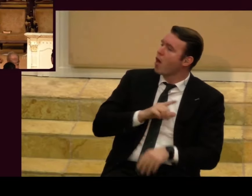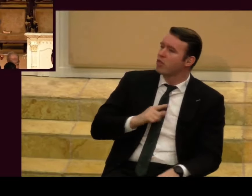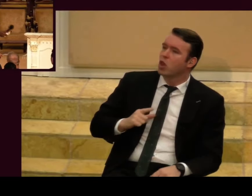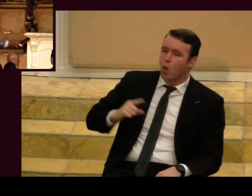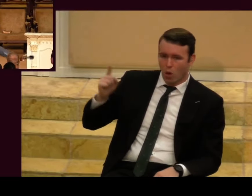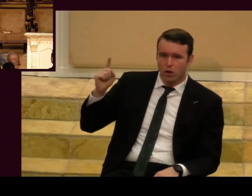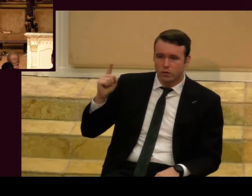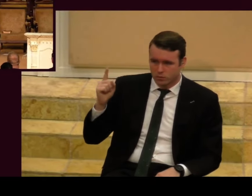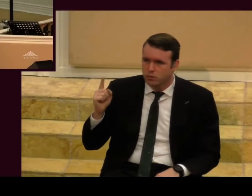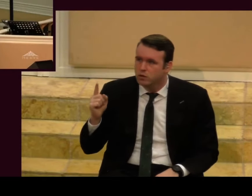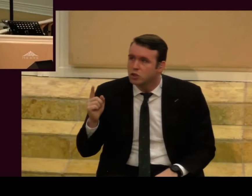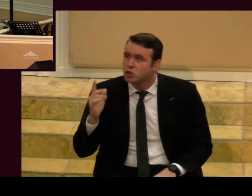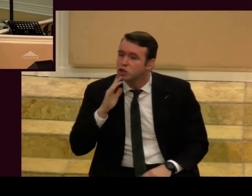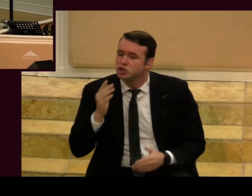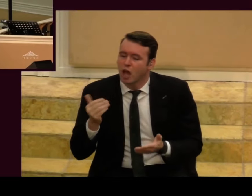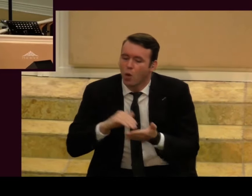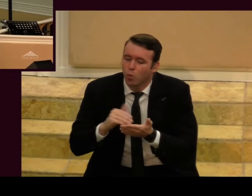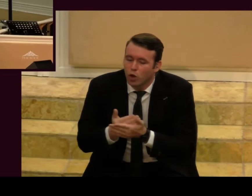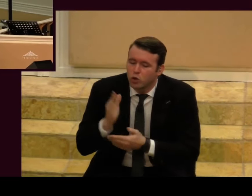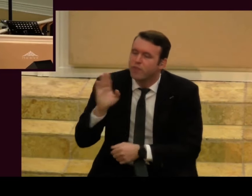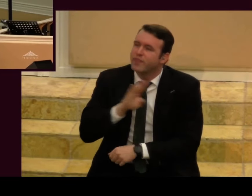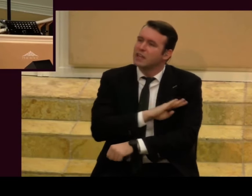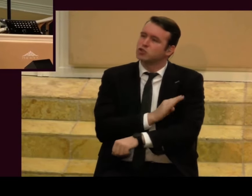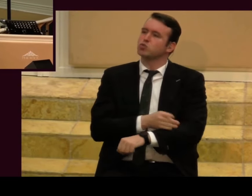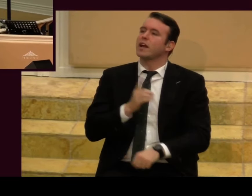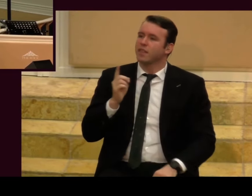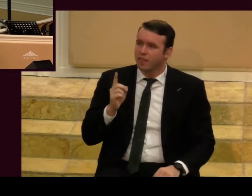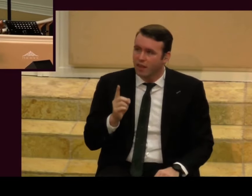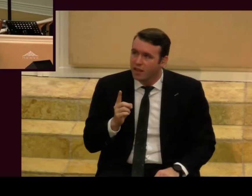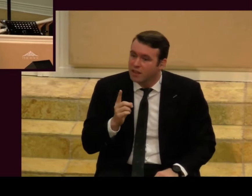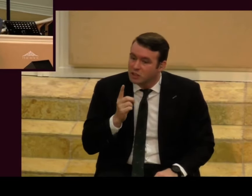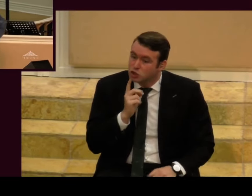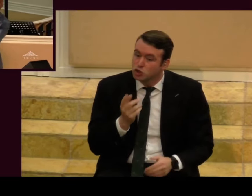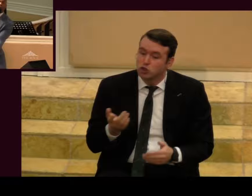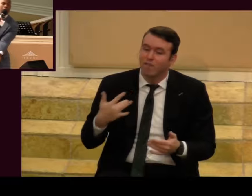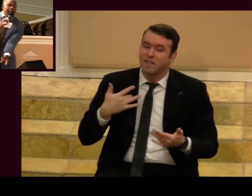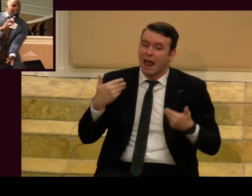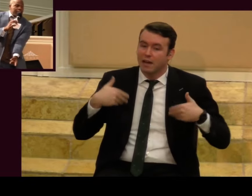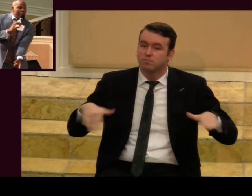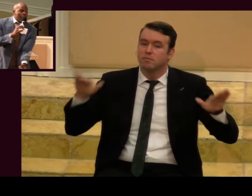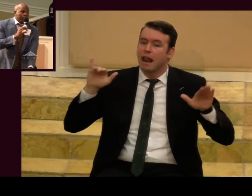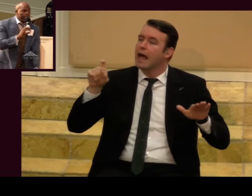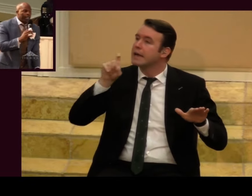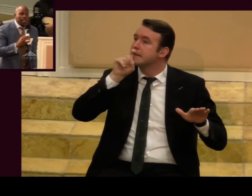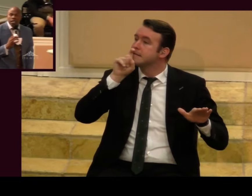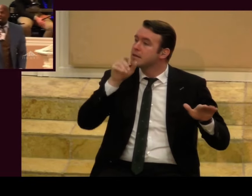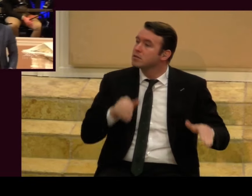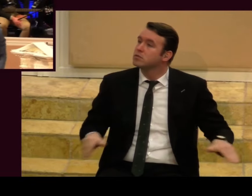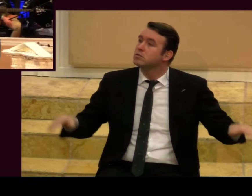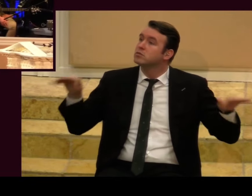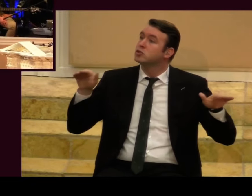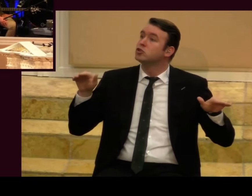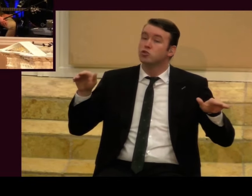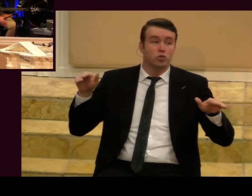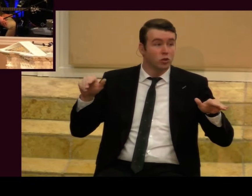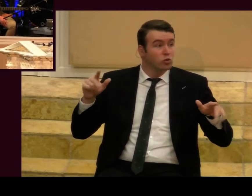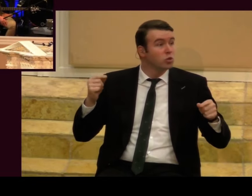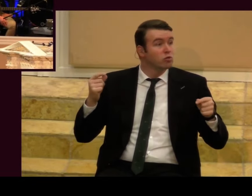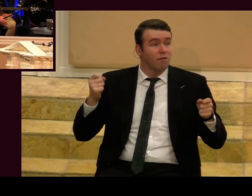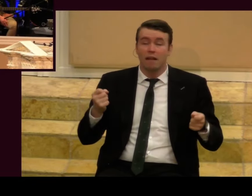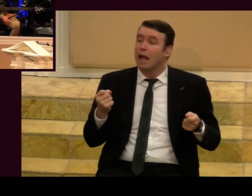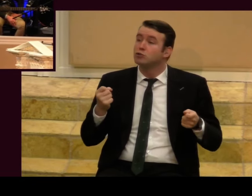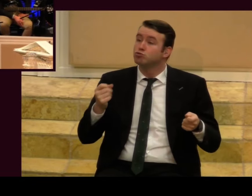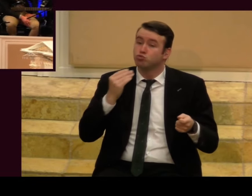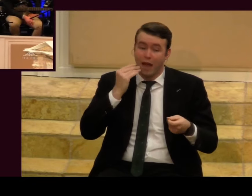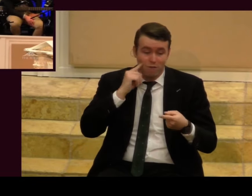Lord shall renew their strength. They shall mount up with wings as eagles. You can drive